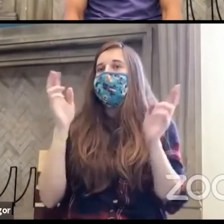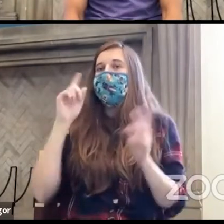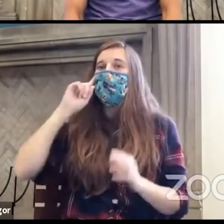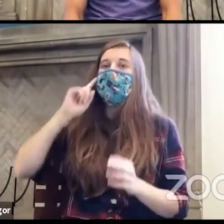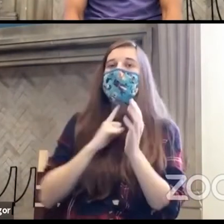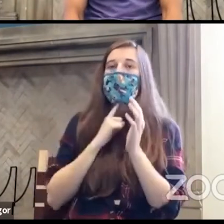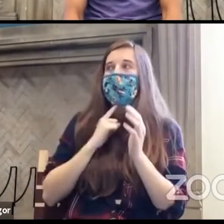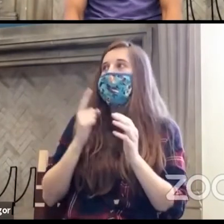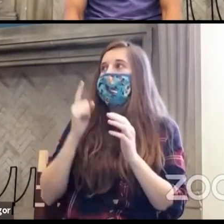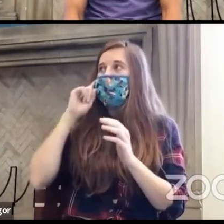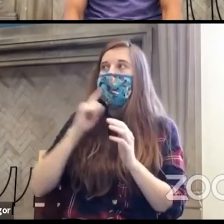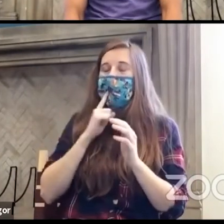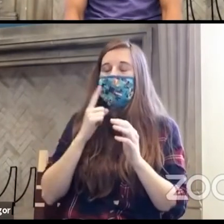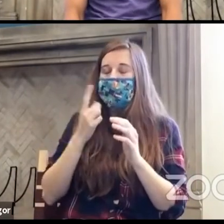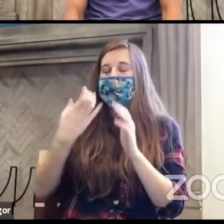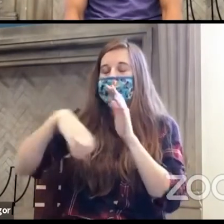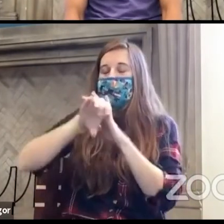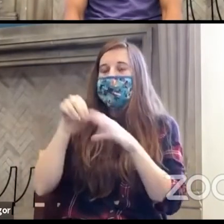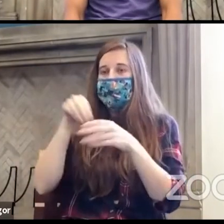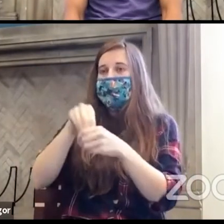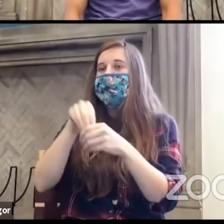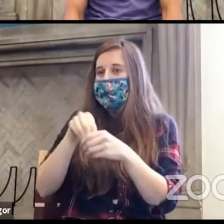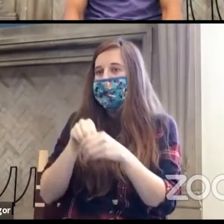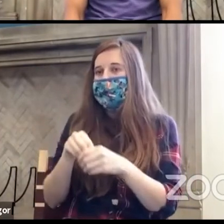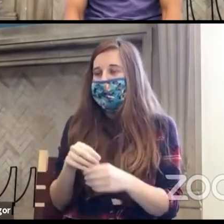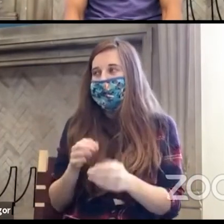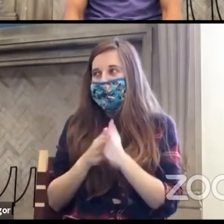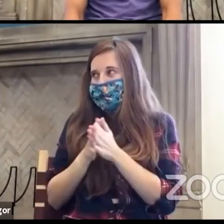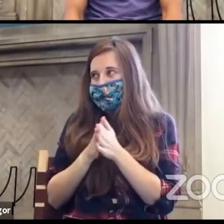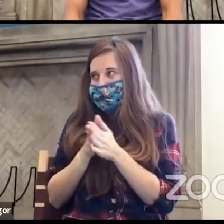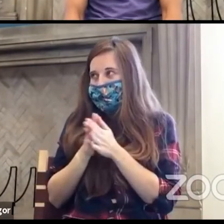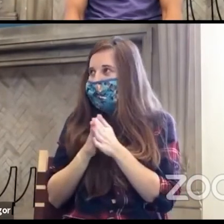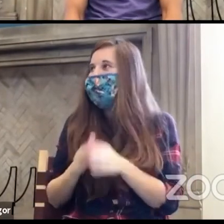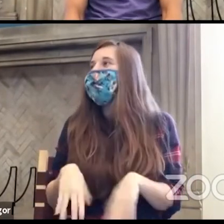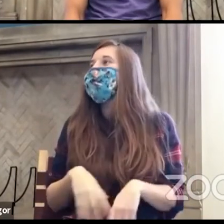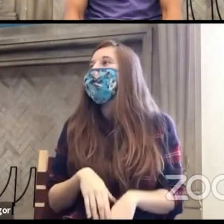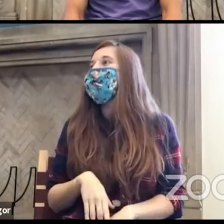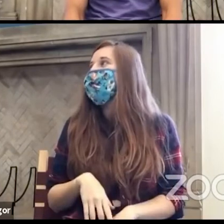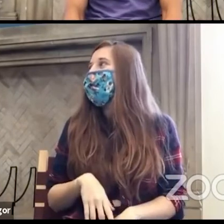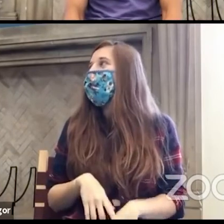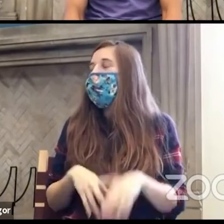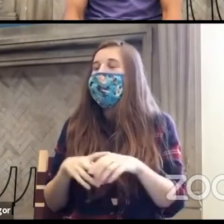And we do have deaf characters in the movie, which is exciting.